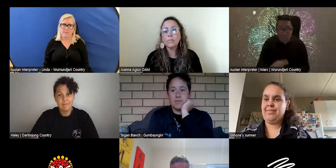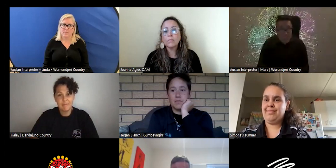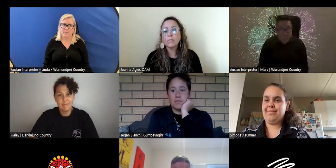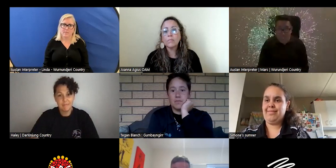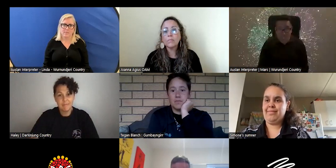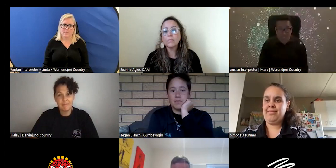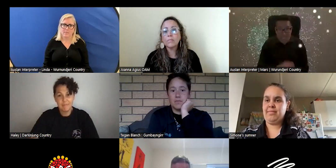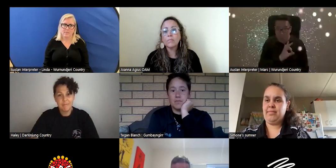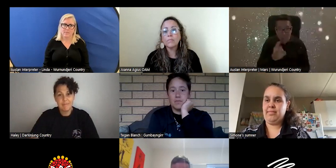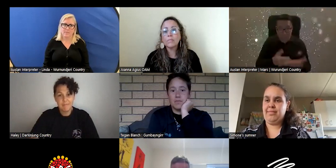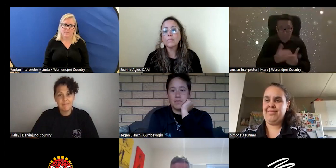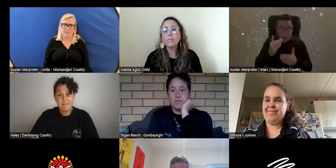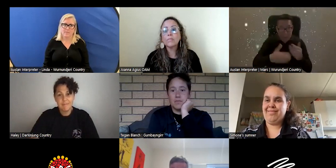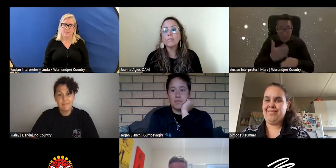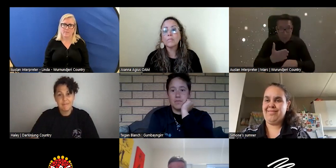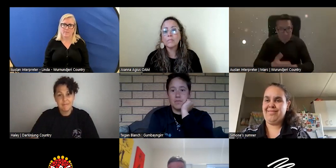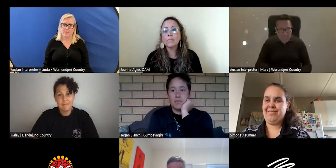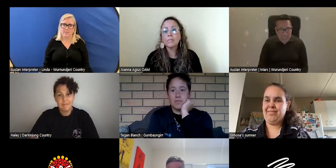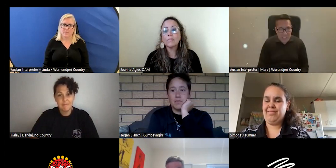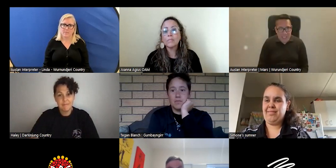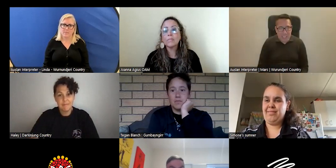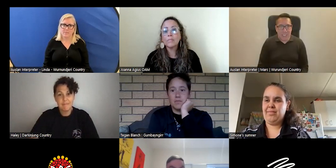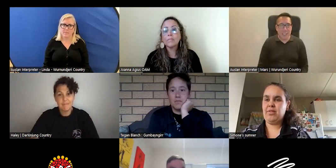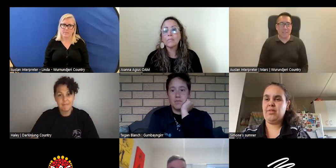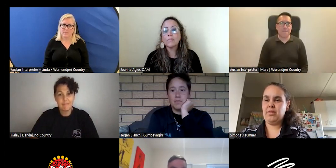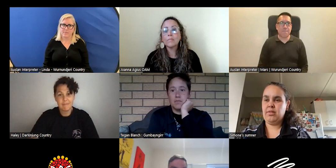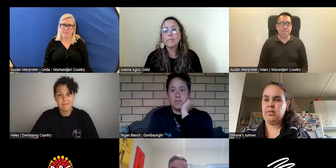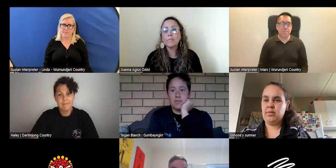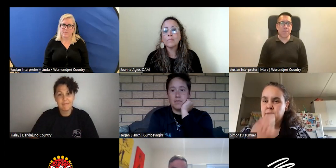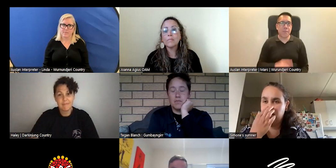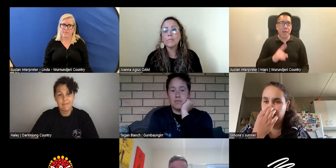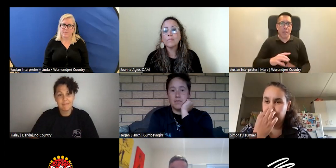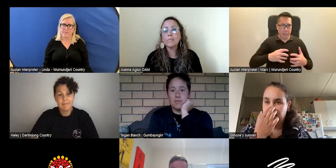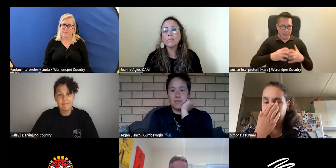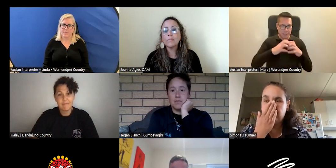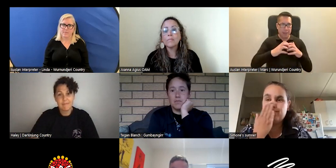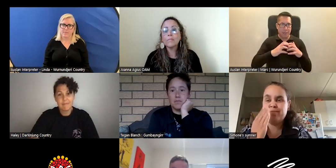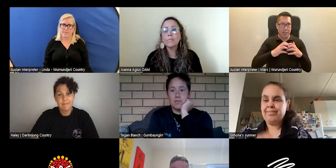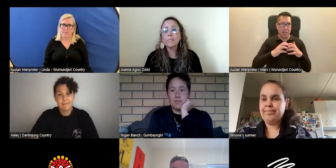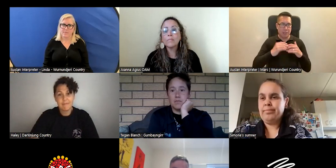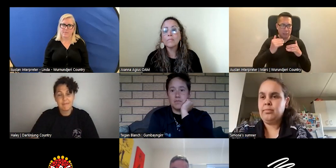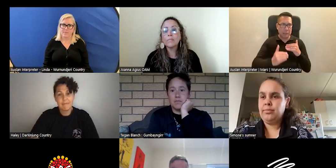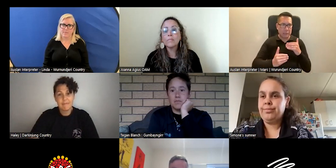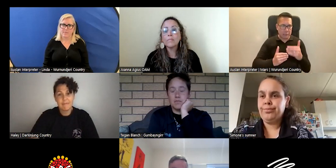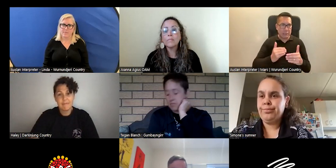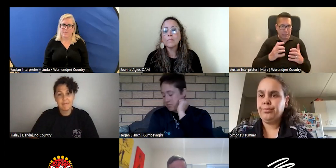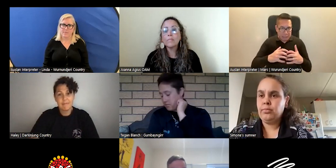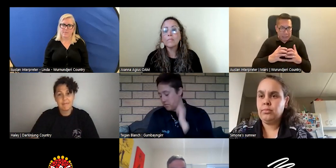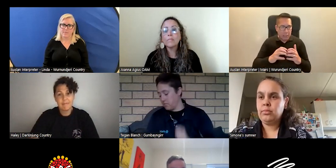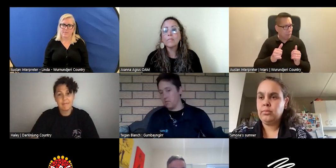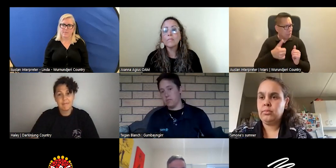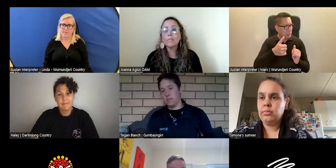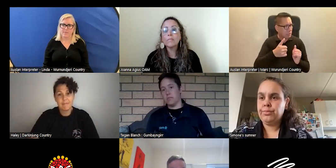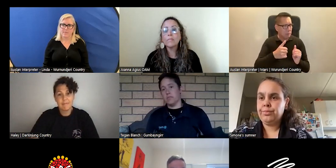That's not what the process is. And then there comes the implementation phase when they do the implementation, maybe 6,